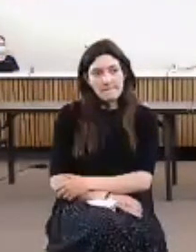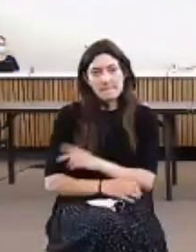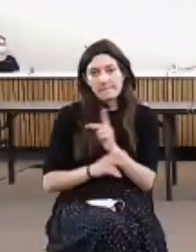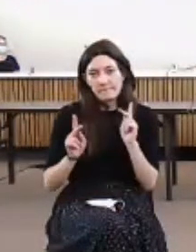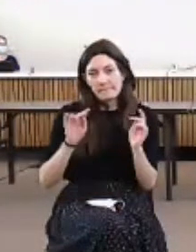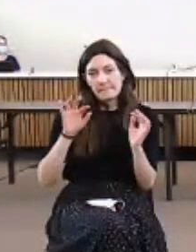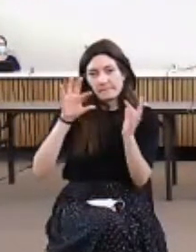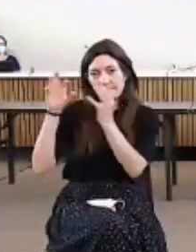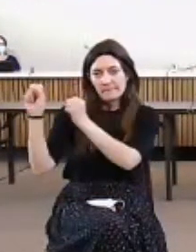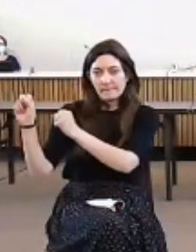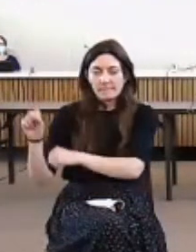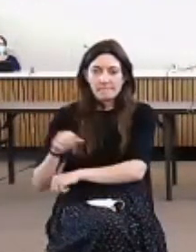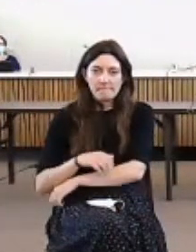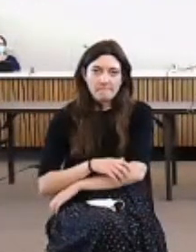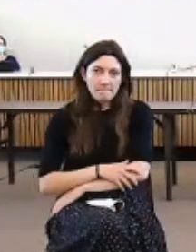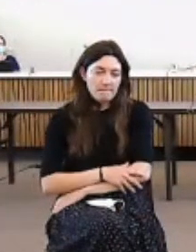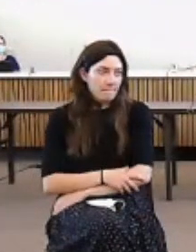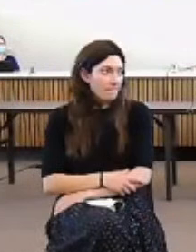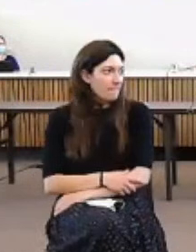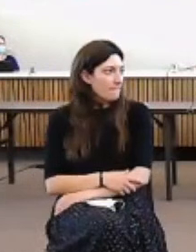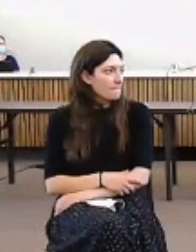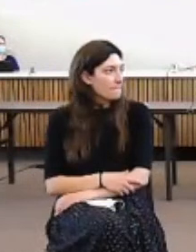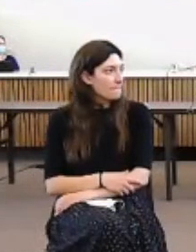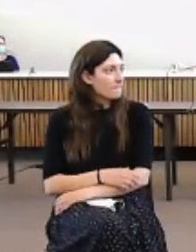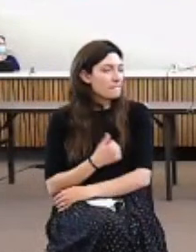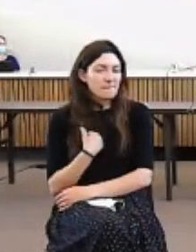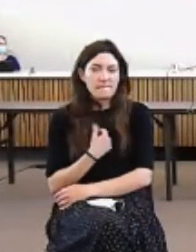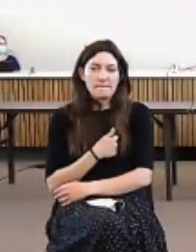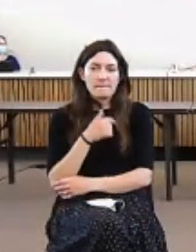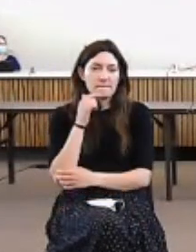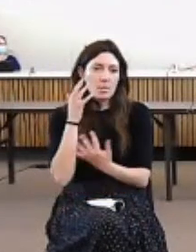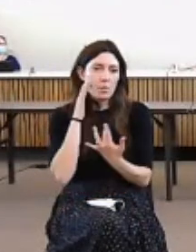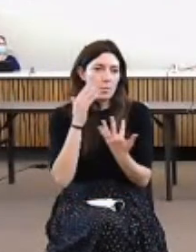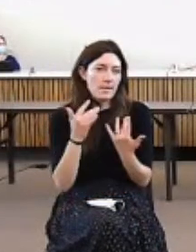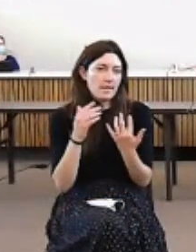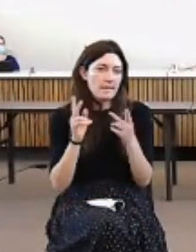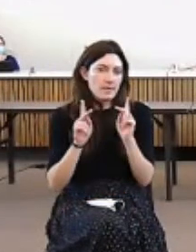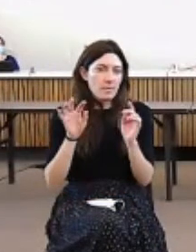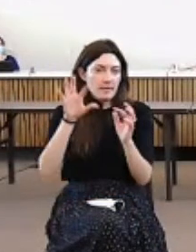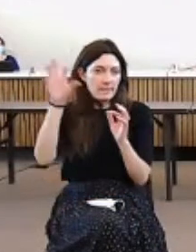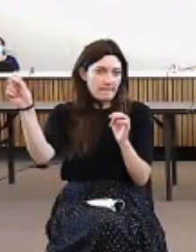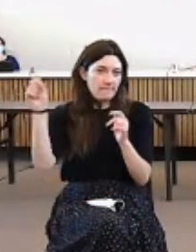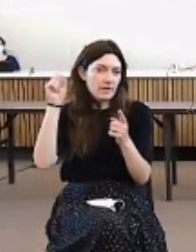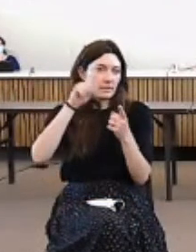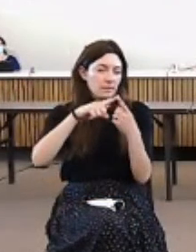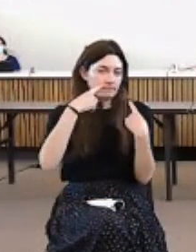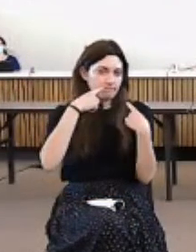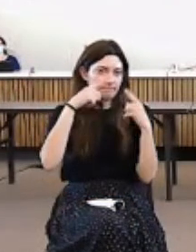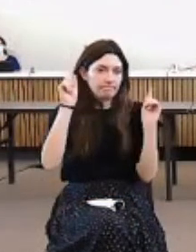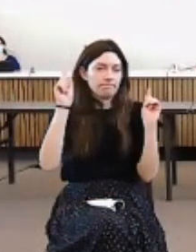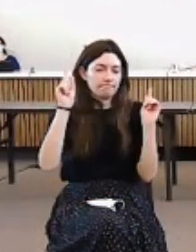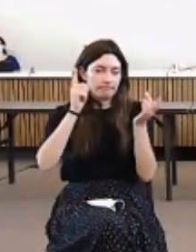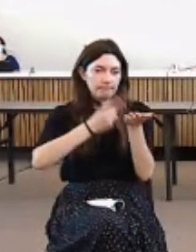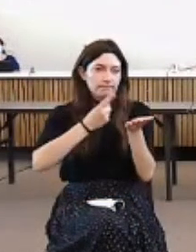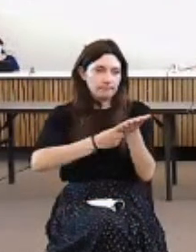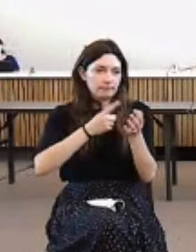For those online, we're going to give folks time to exit before we start the special use permits.